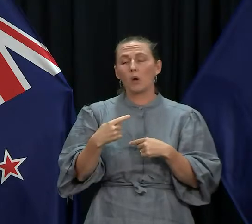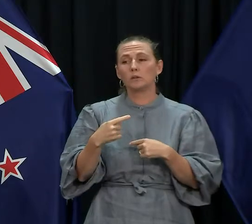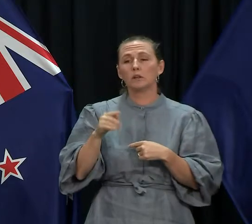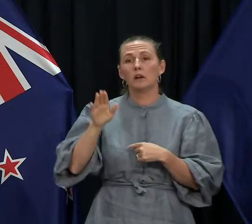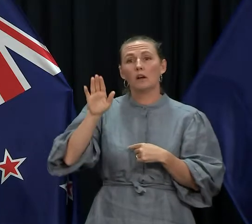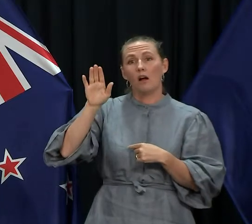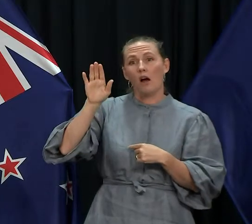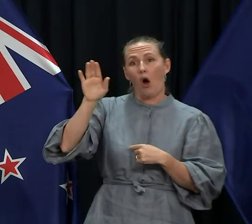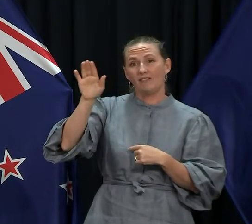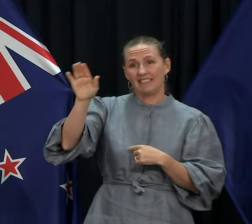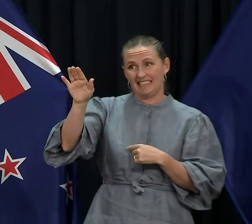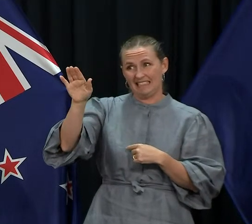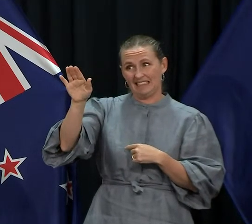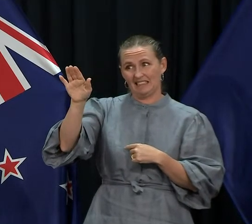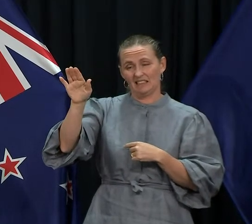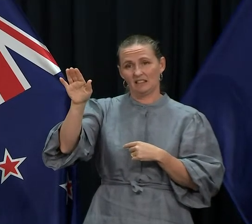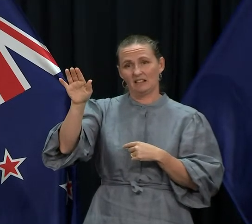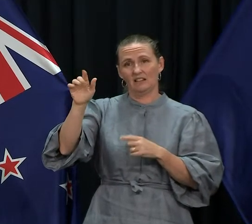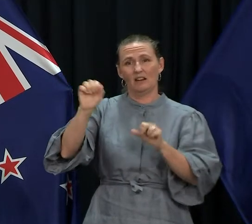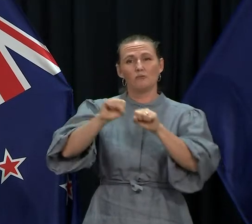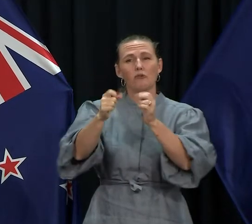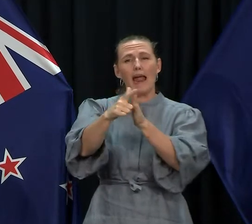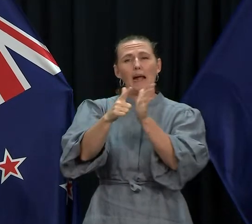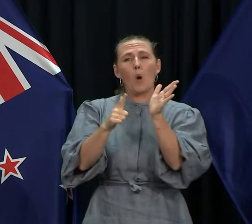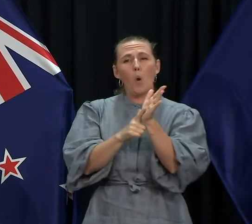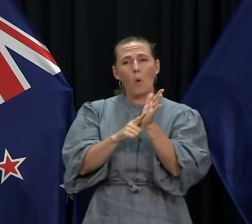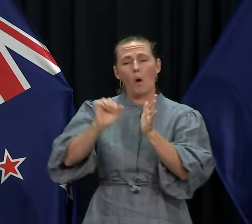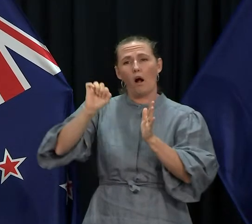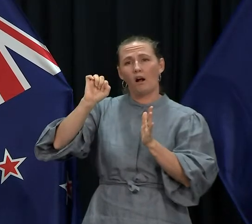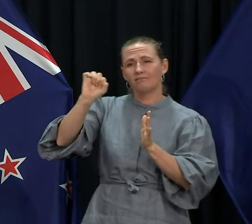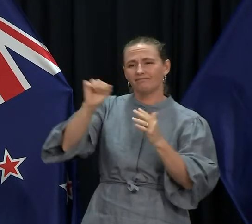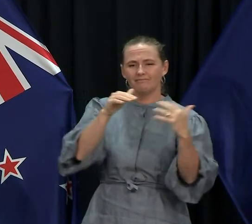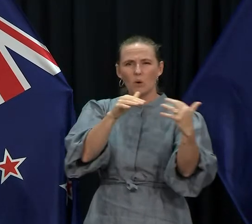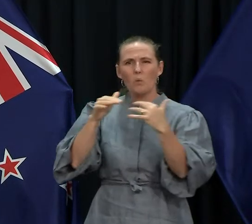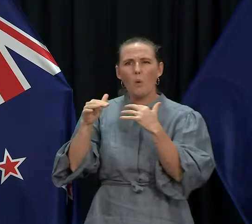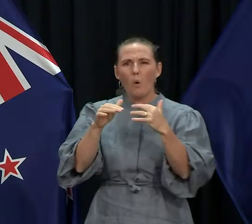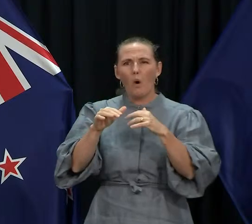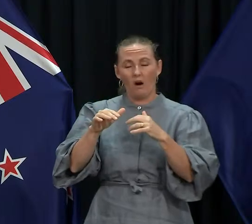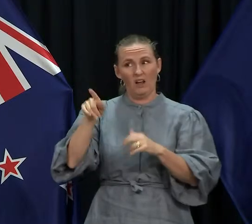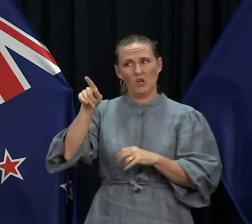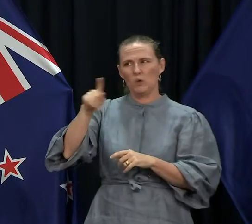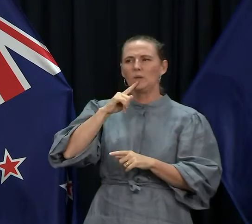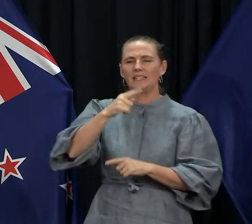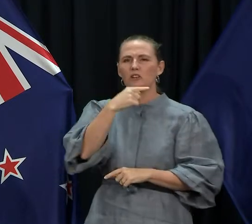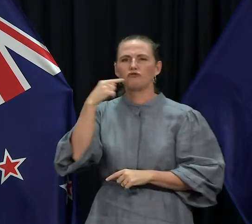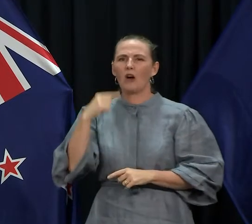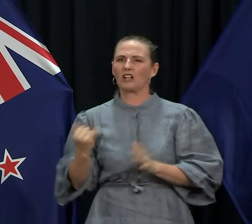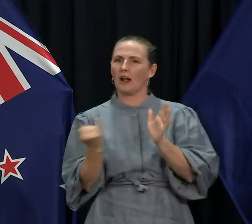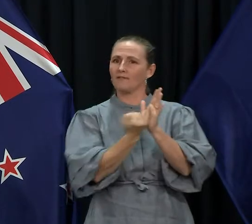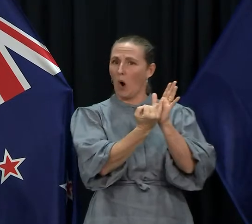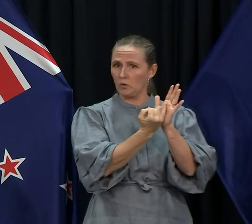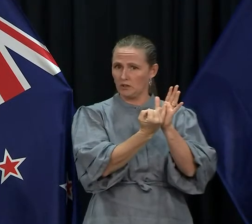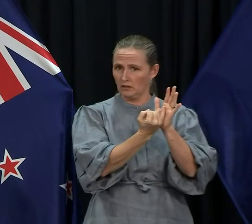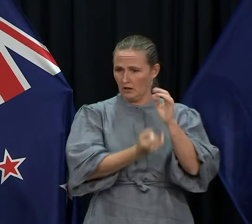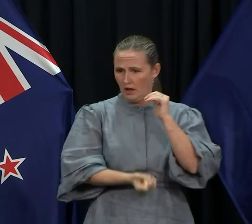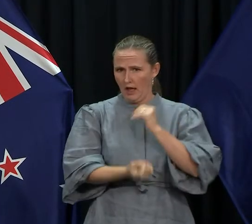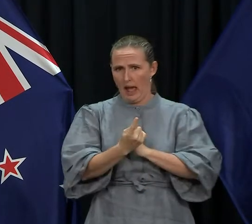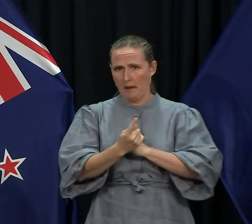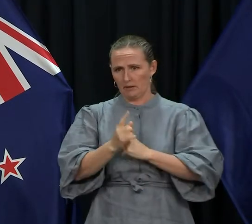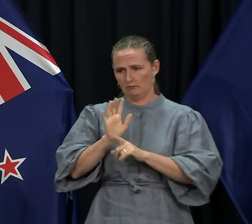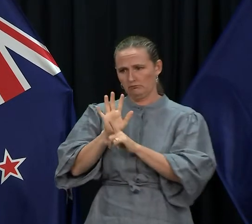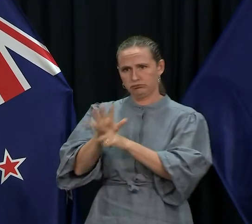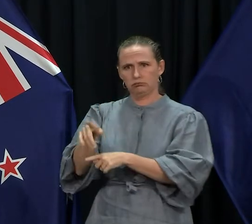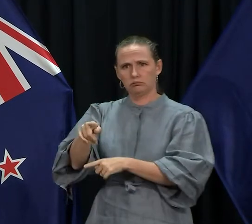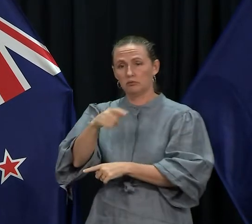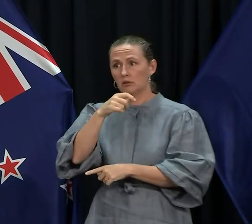the Russian side. You've detailed a number of atrocities that have occurred in Ukrainian sovereign ground. Are you ready to call Vladimir